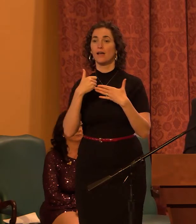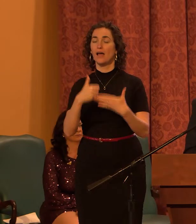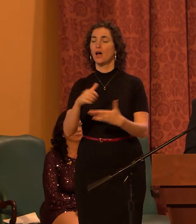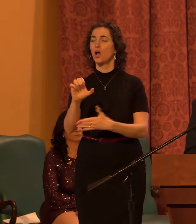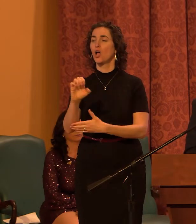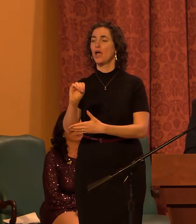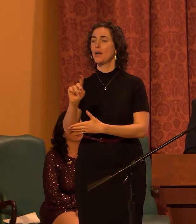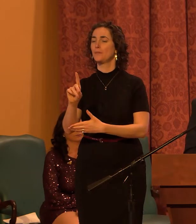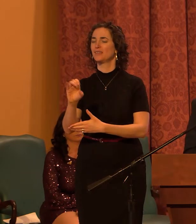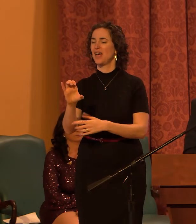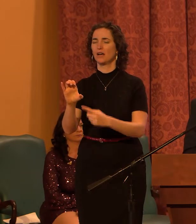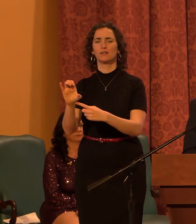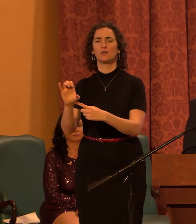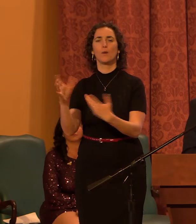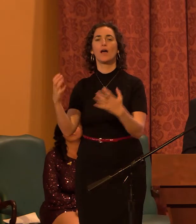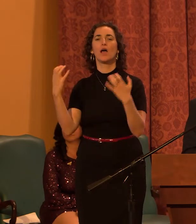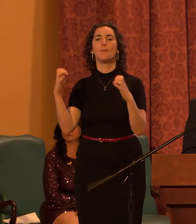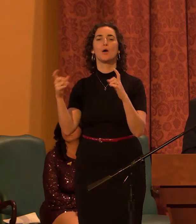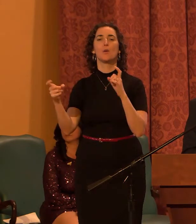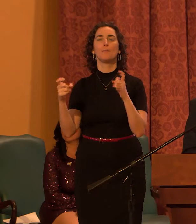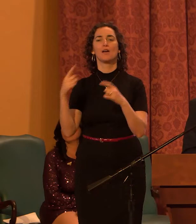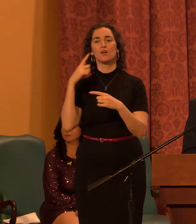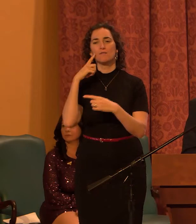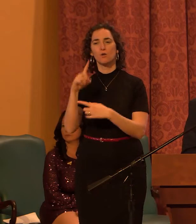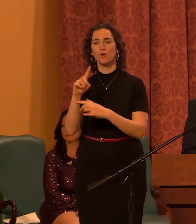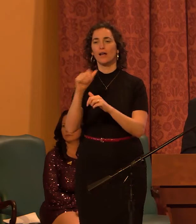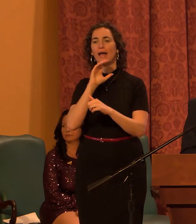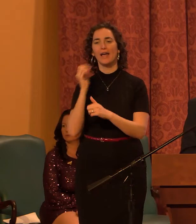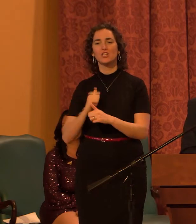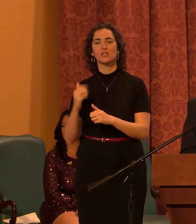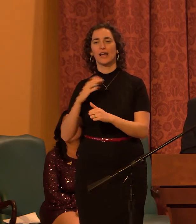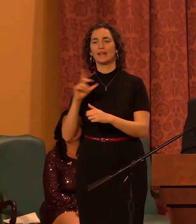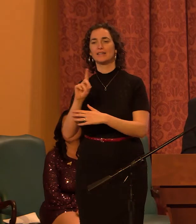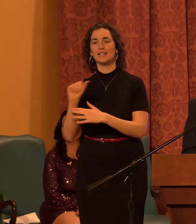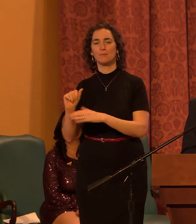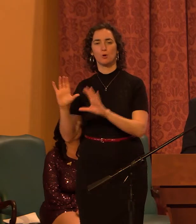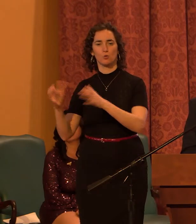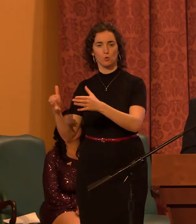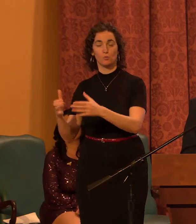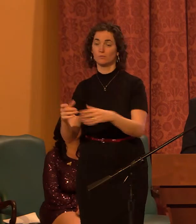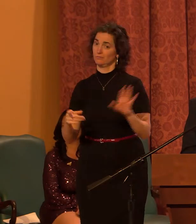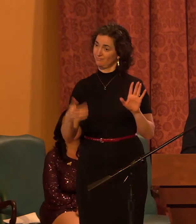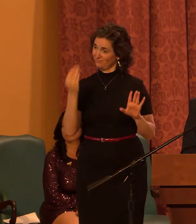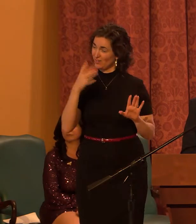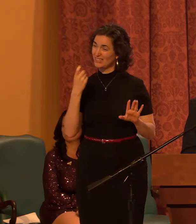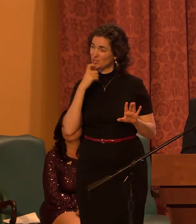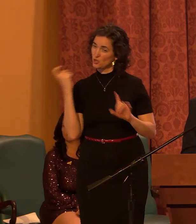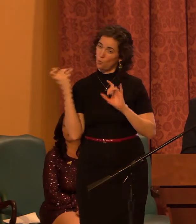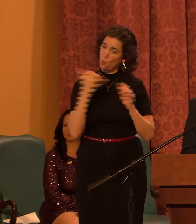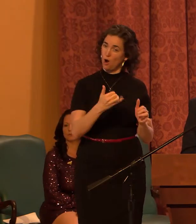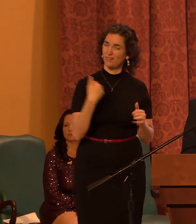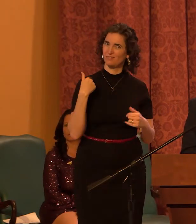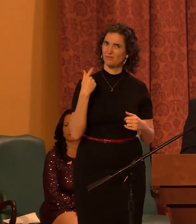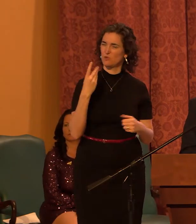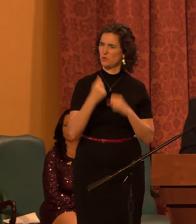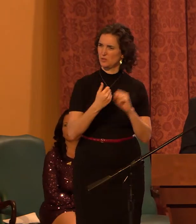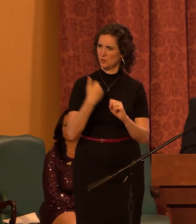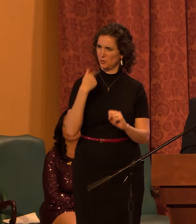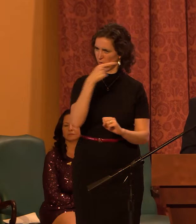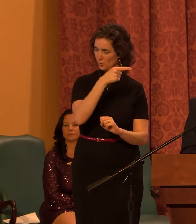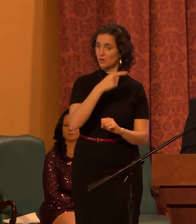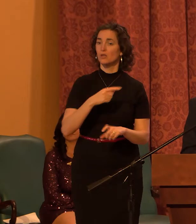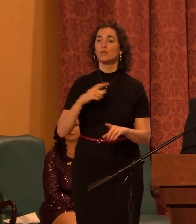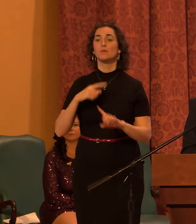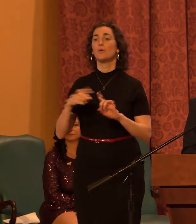MDAC, Emergency Management for Aging and Disabled Coalition, which has received an award over the last couple of years,